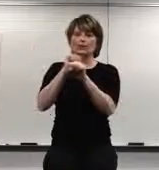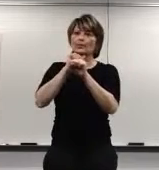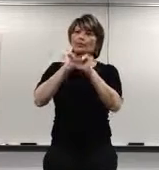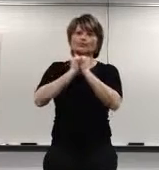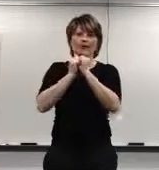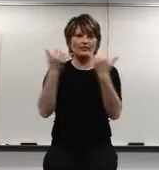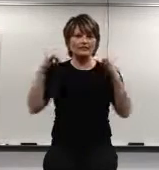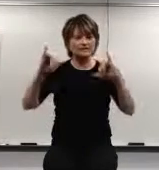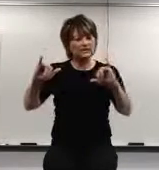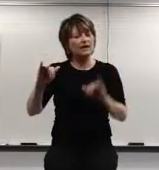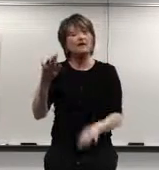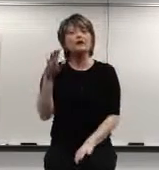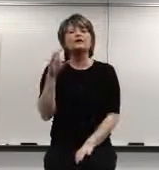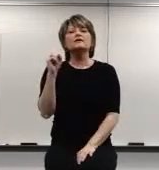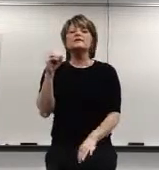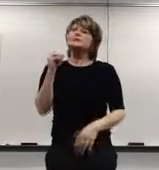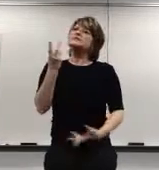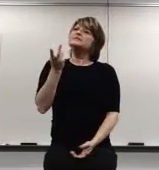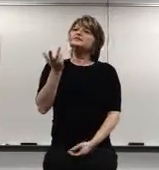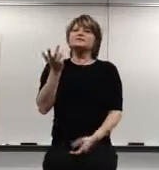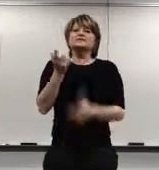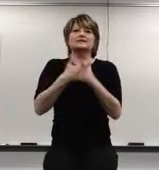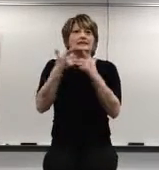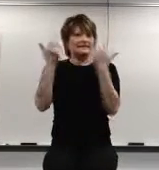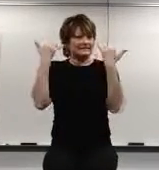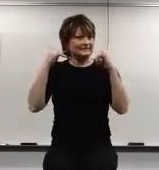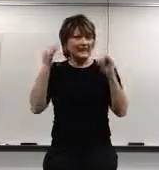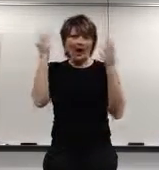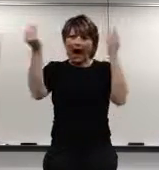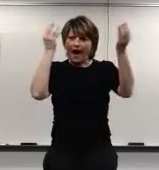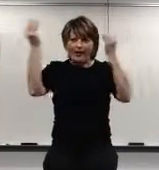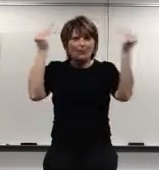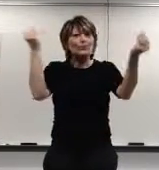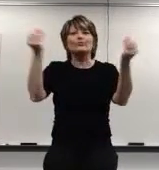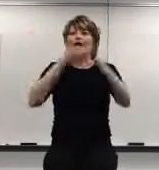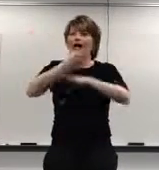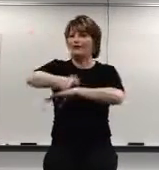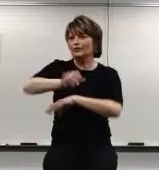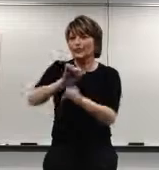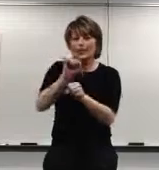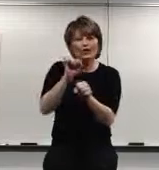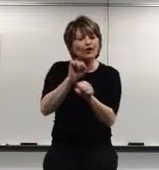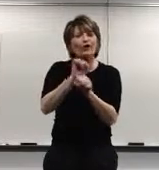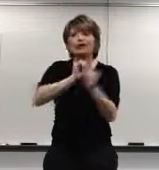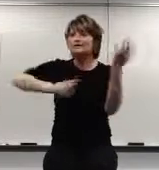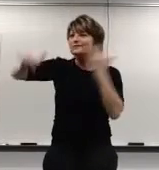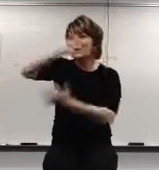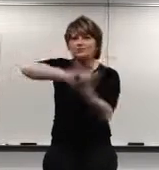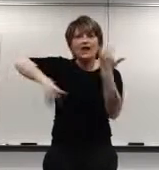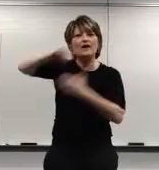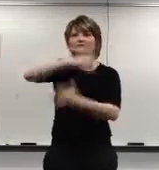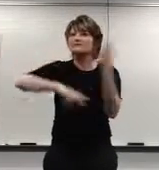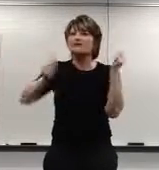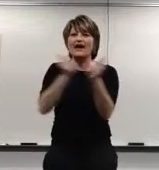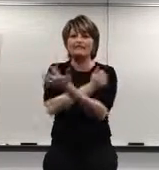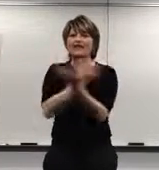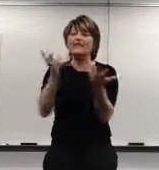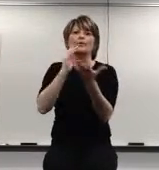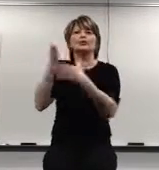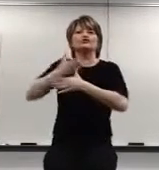So we were still friends, we still worked together, we still went out together after work and hung out with